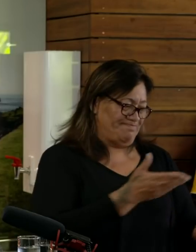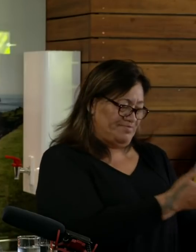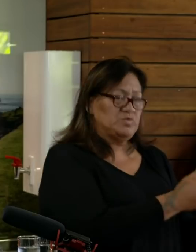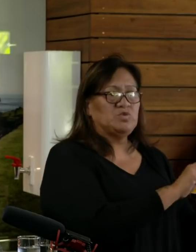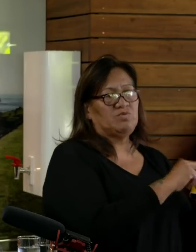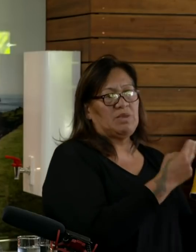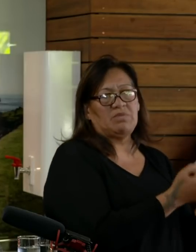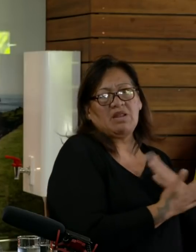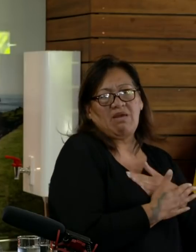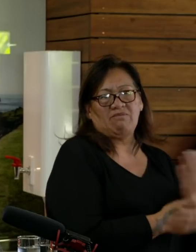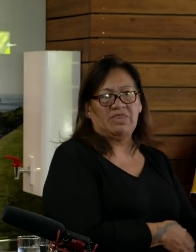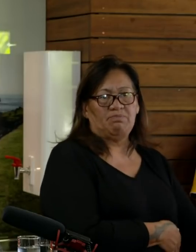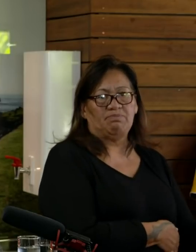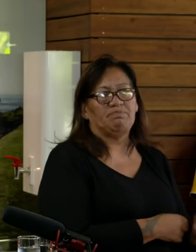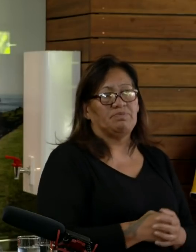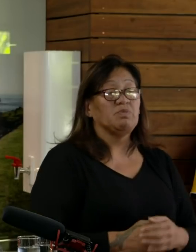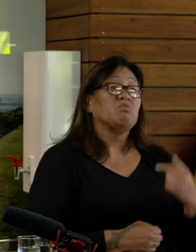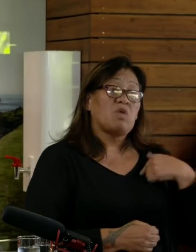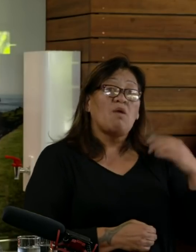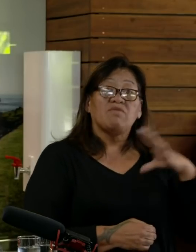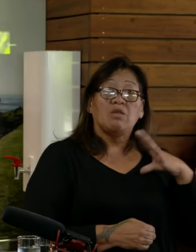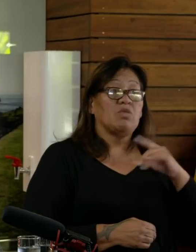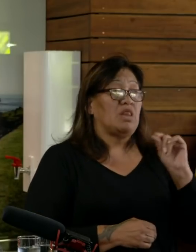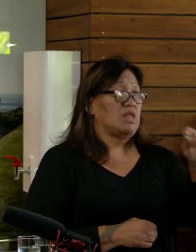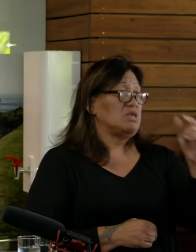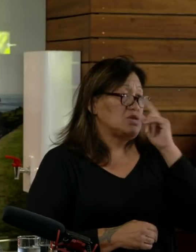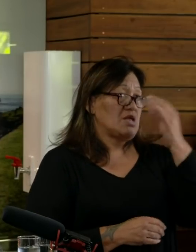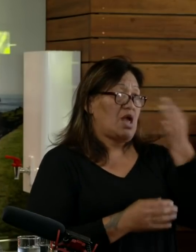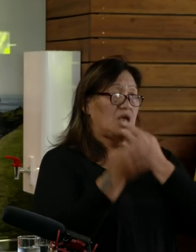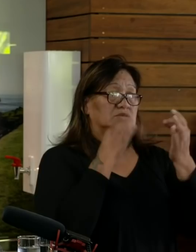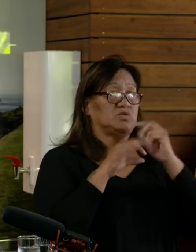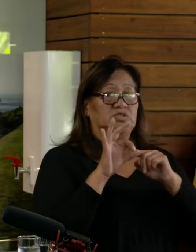ones. I'll be available later for questions. Kia ora.